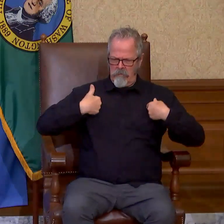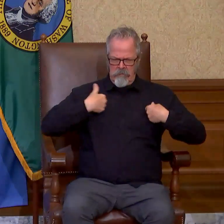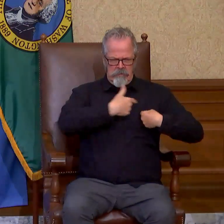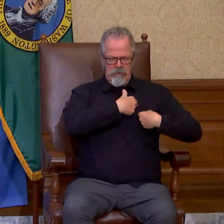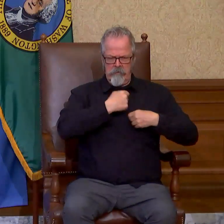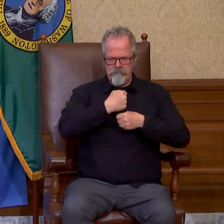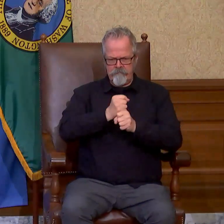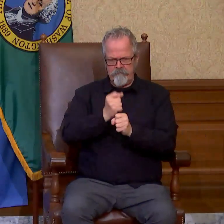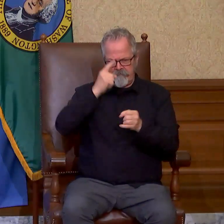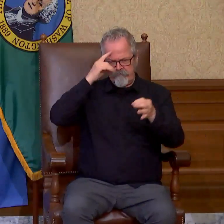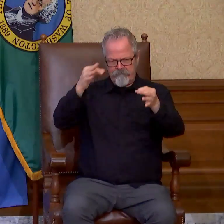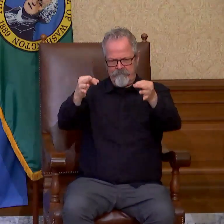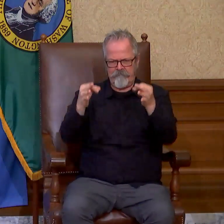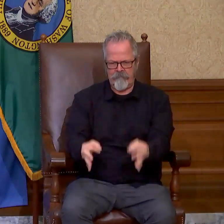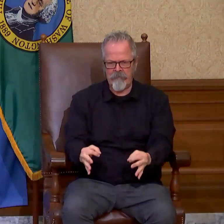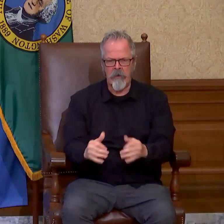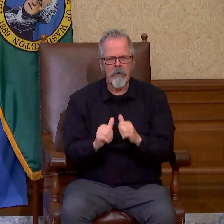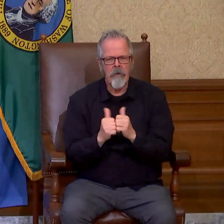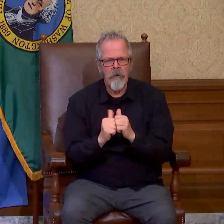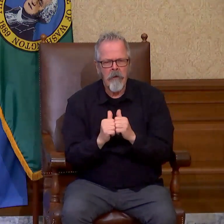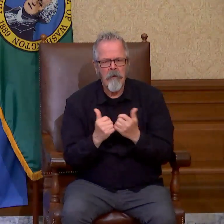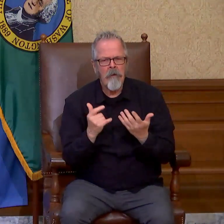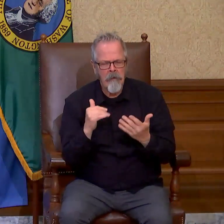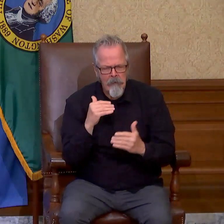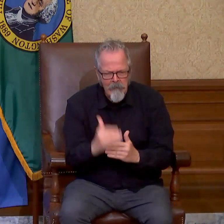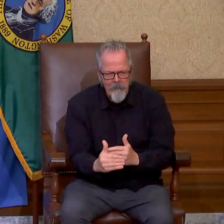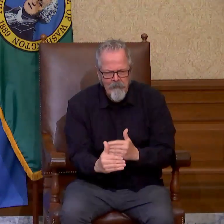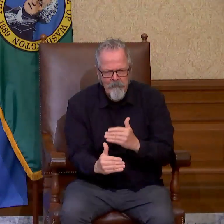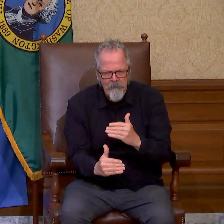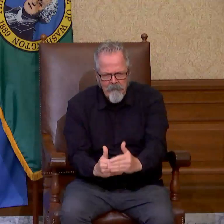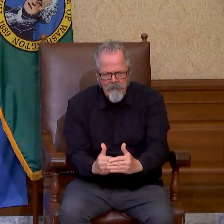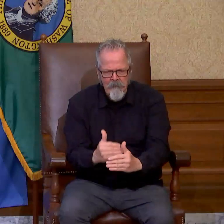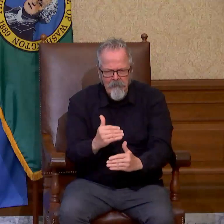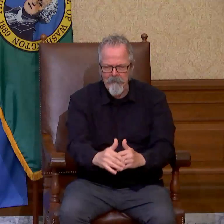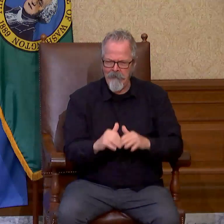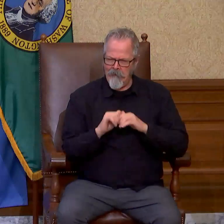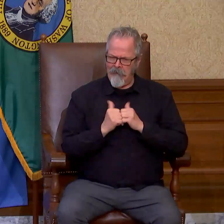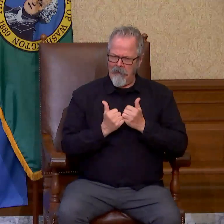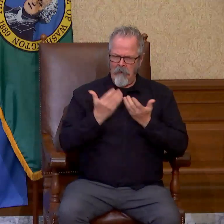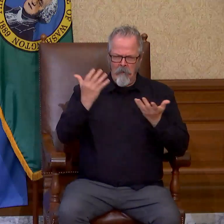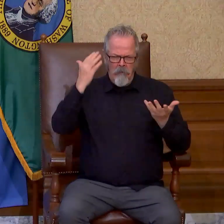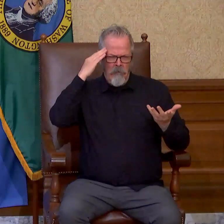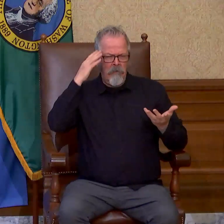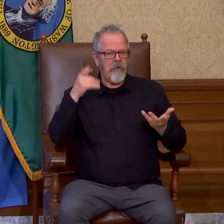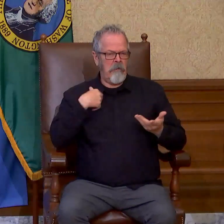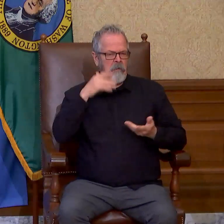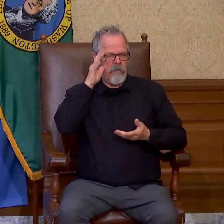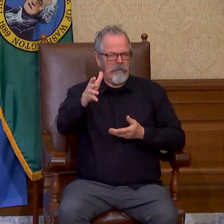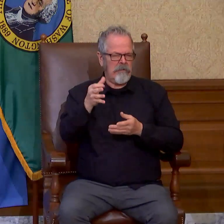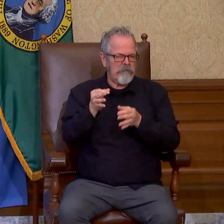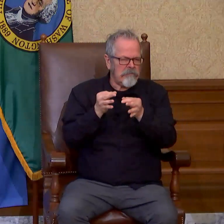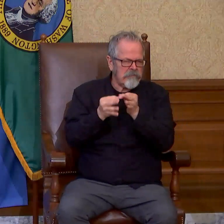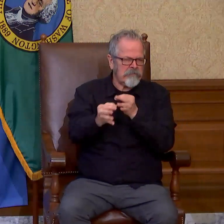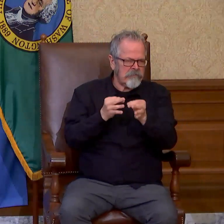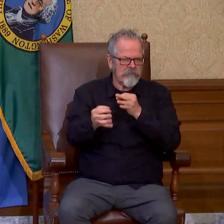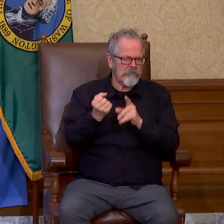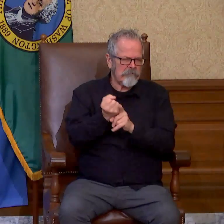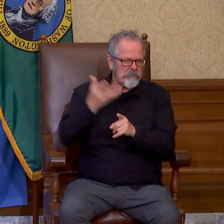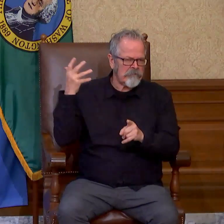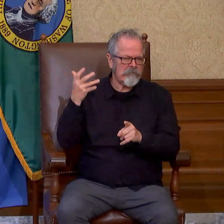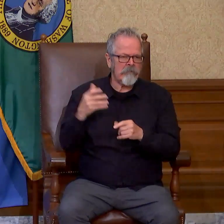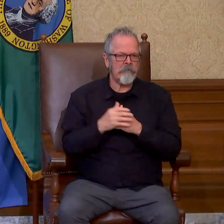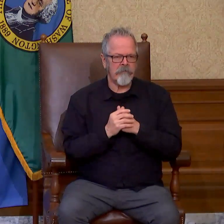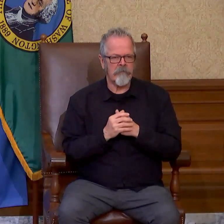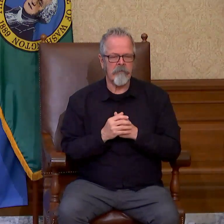the next stage of that reopening process. You might think of it that we have started down that process by reopening